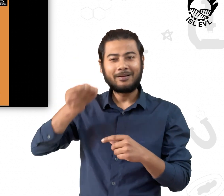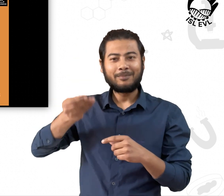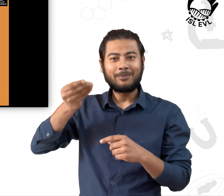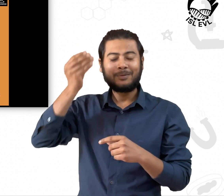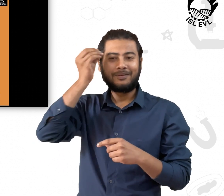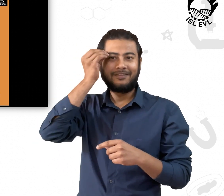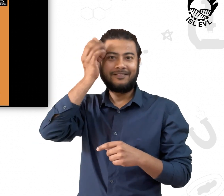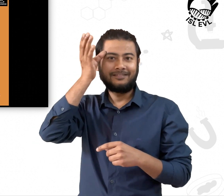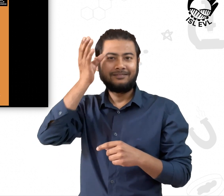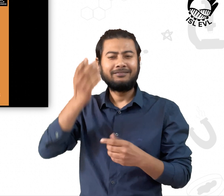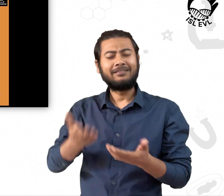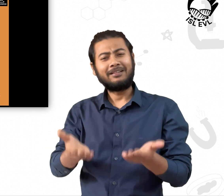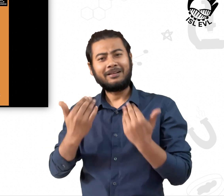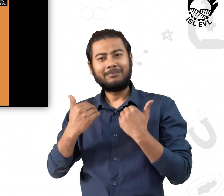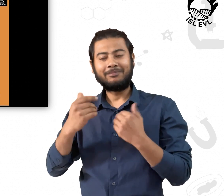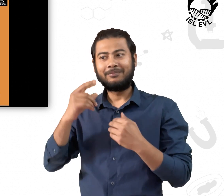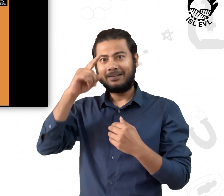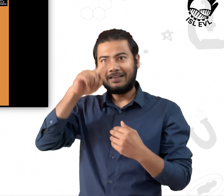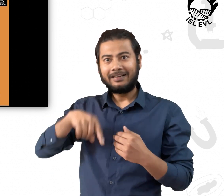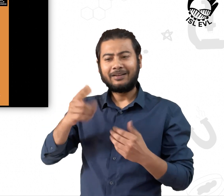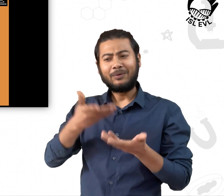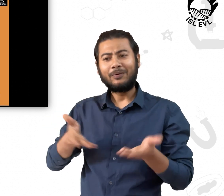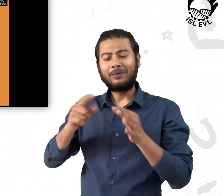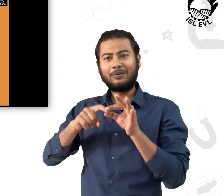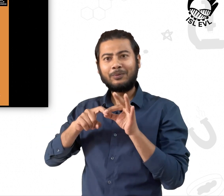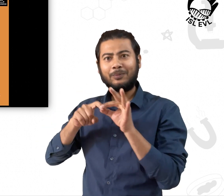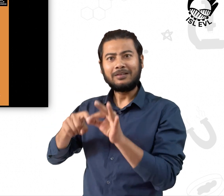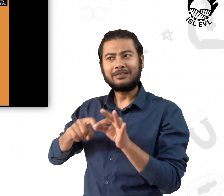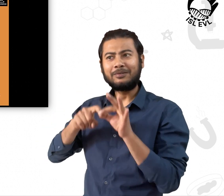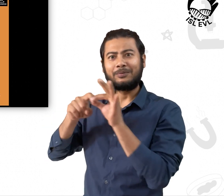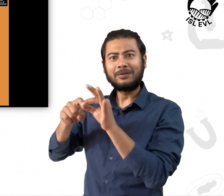India becomes more curious, One question at a time.